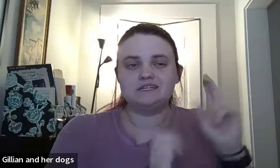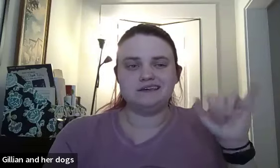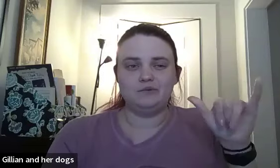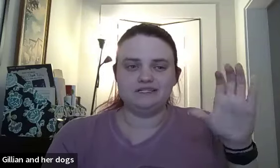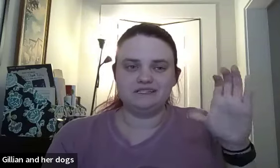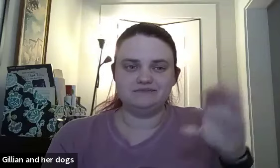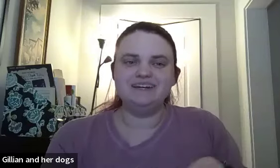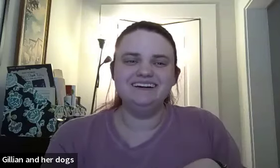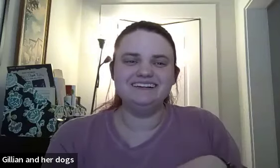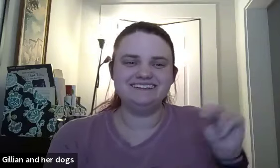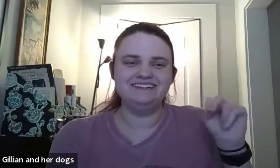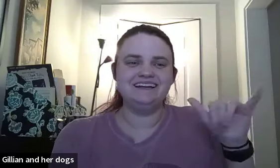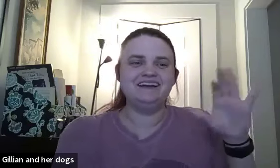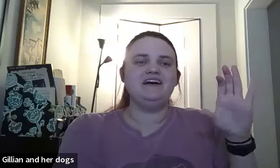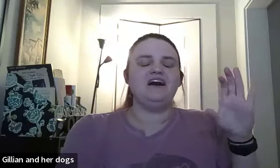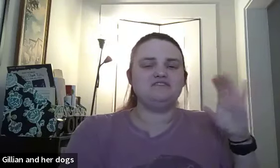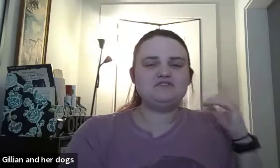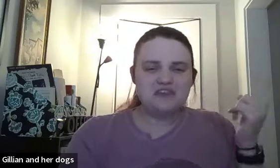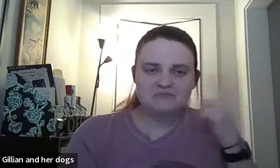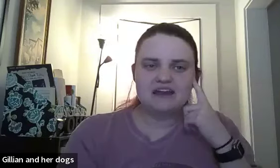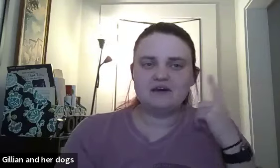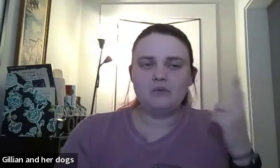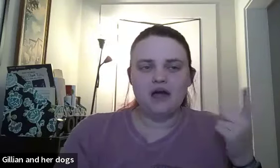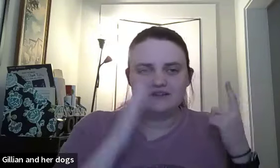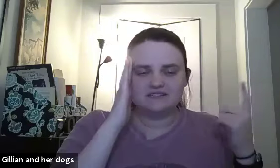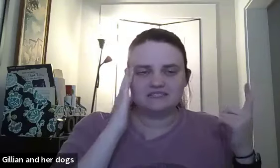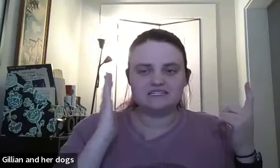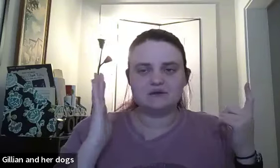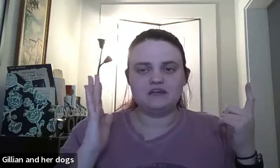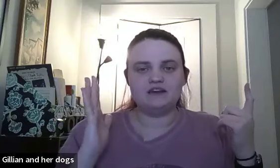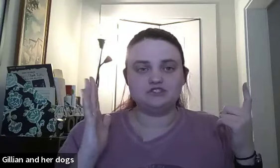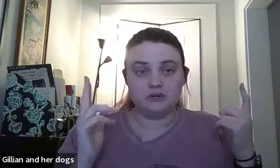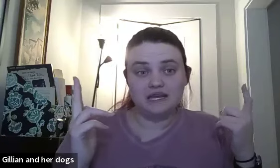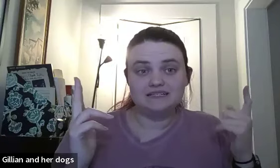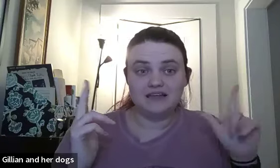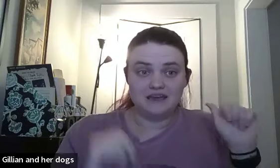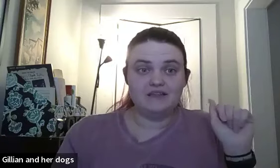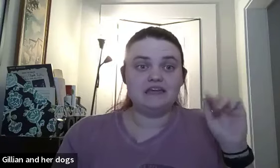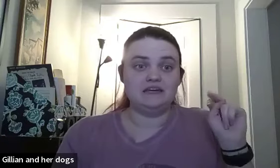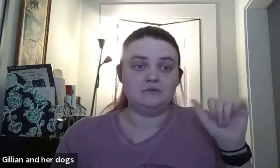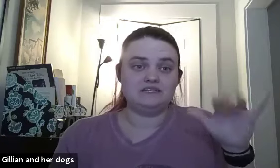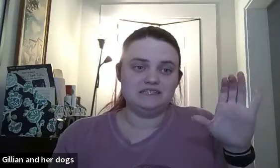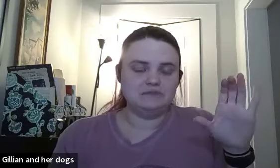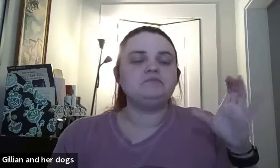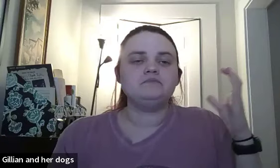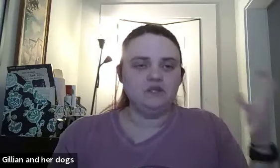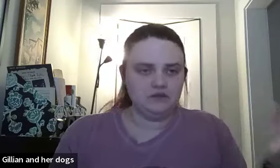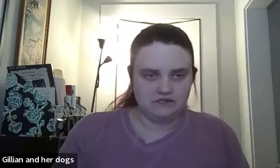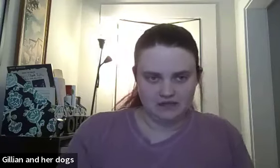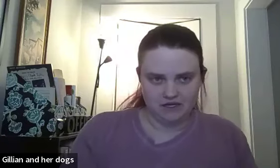it's NYC. If you think about it, though, a lot of the cities that we kind of shorthand, like LA and NYC, you do the same